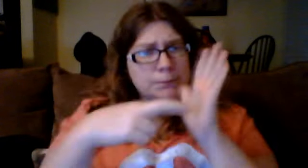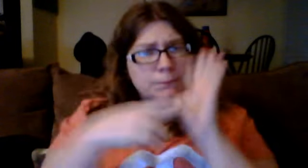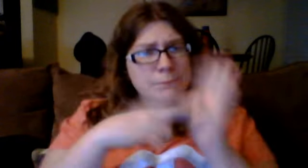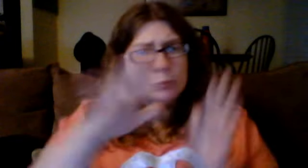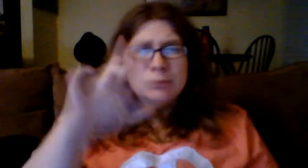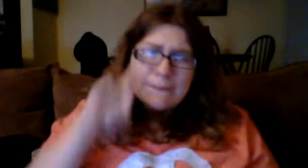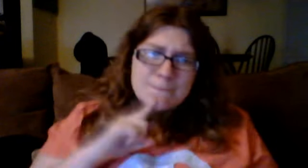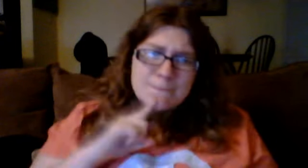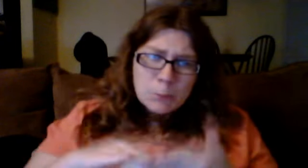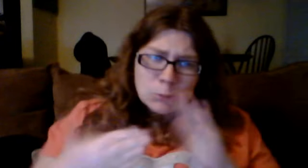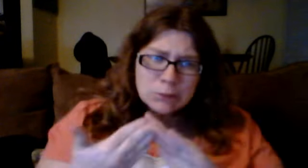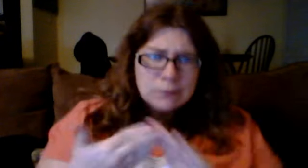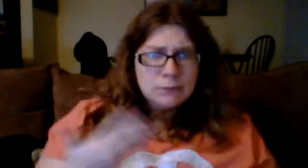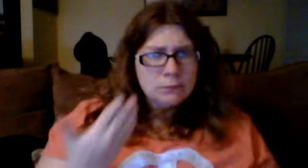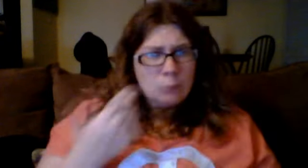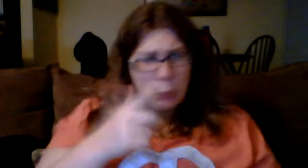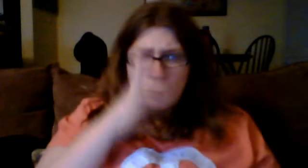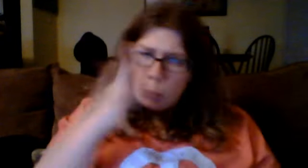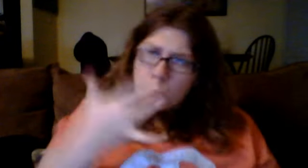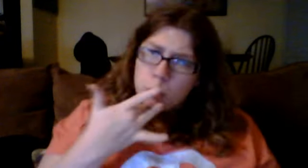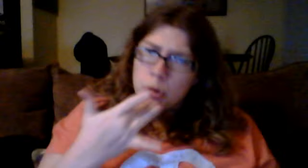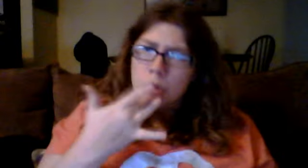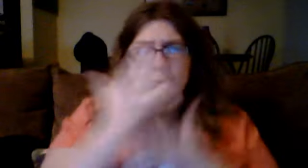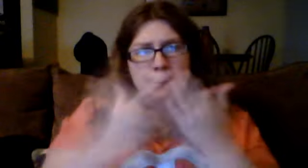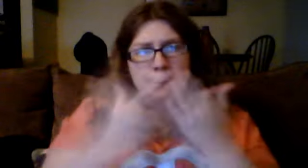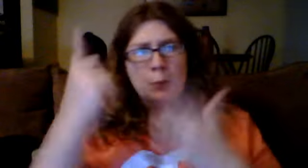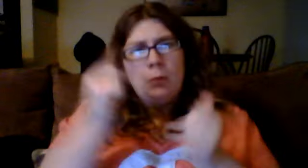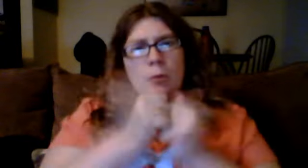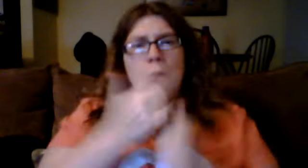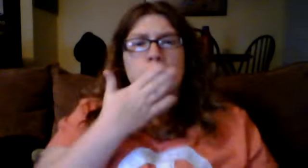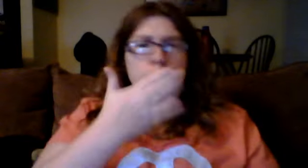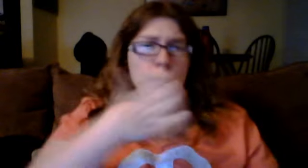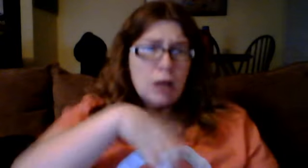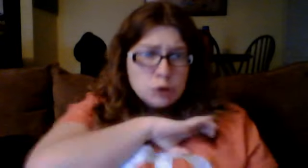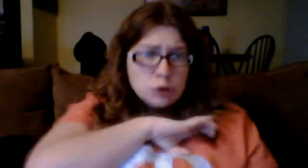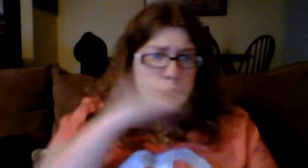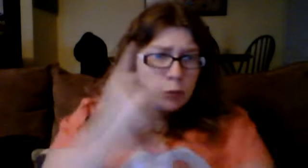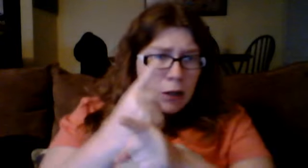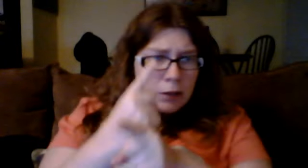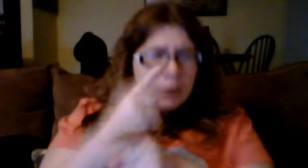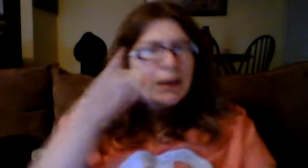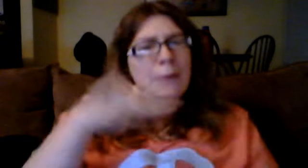sex time. What's the case with people? Is this real when necessary?